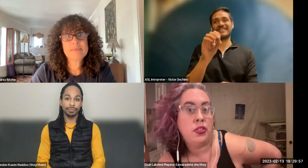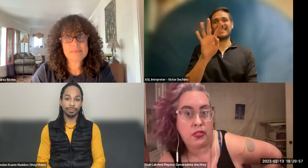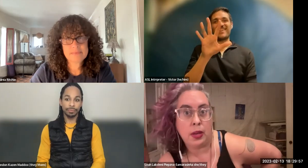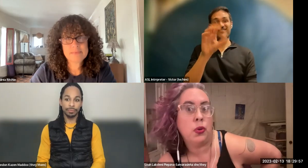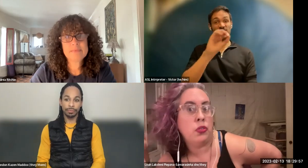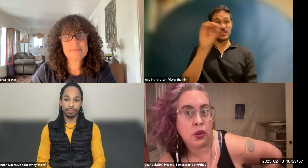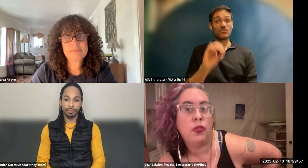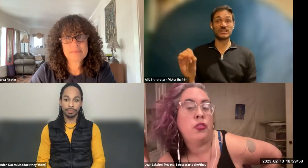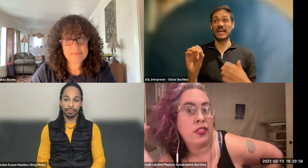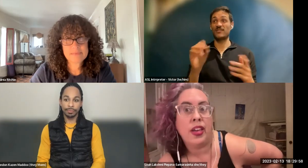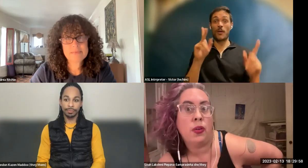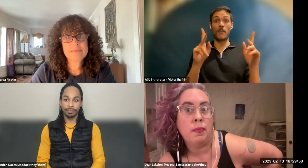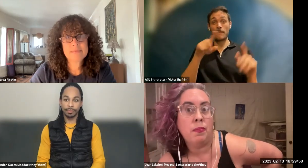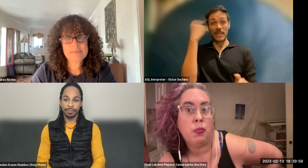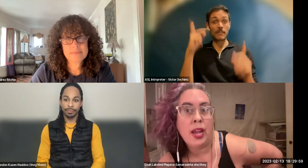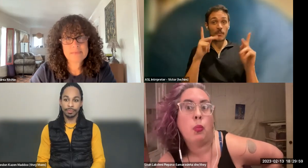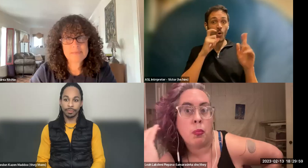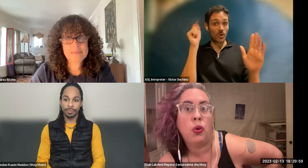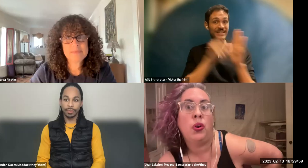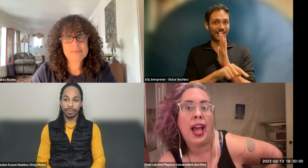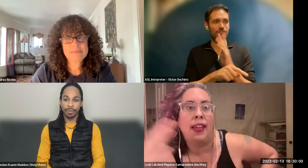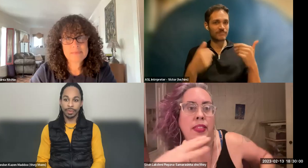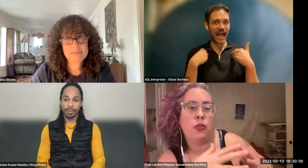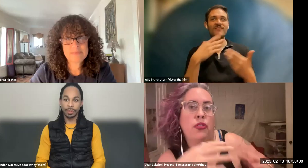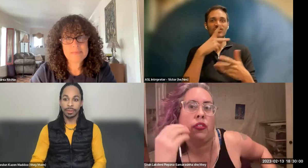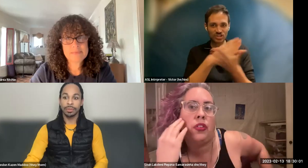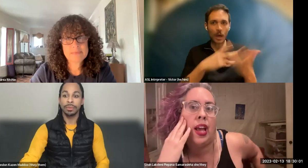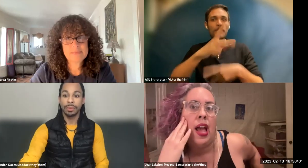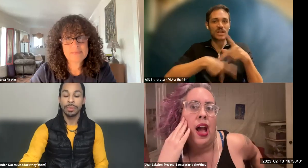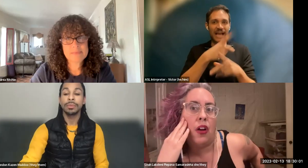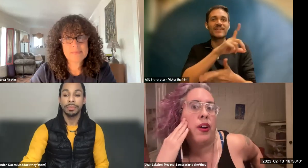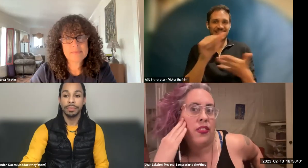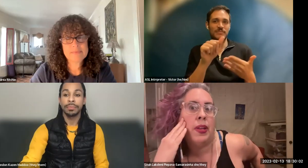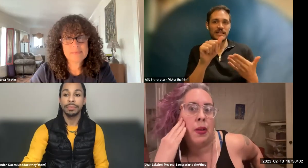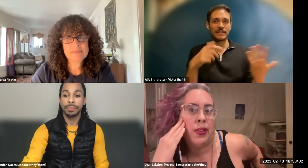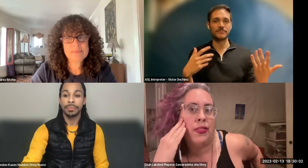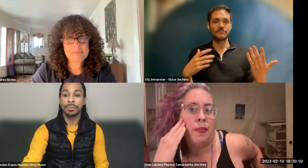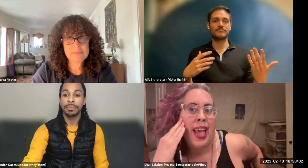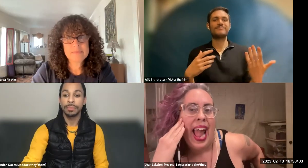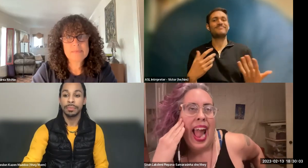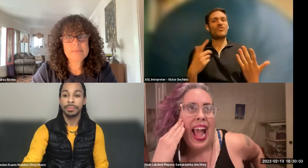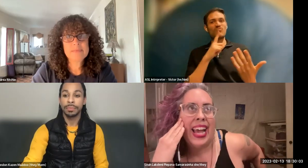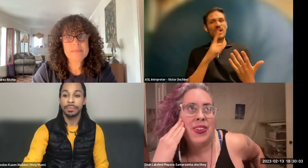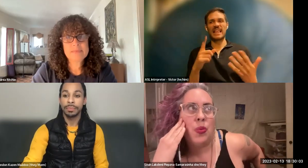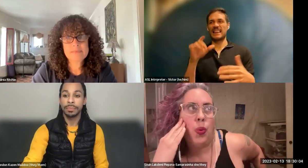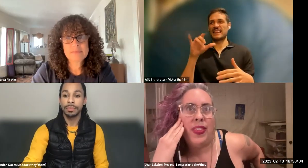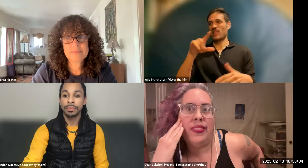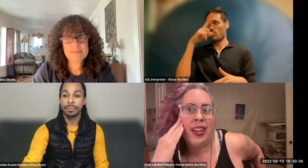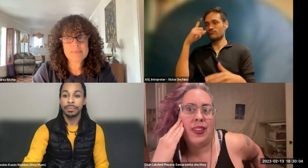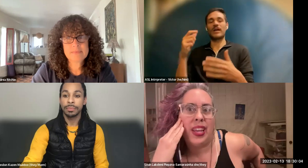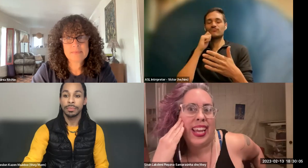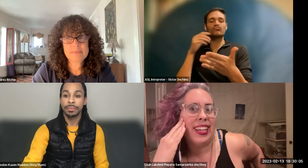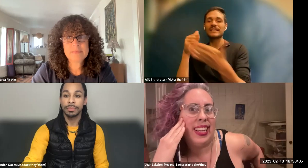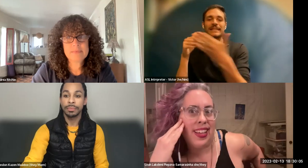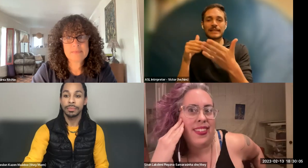deaf, disabled, neurodivergent, et cetera, right? We're murdered at the intersection of racism and ableism. And when the